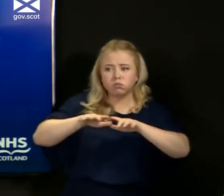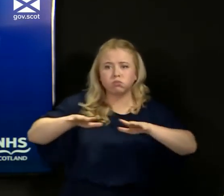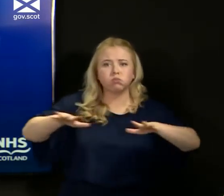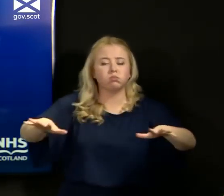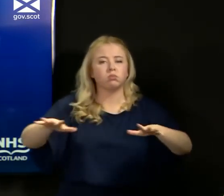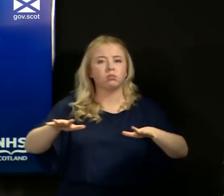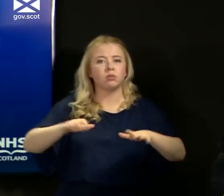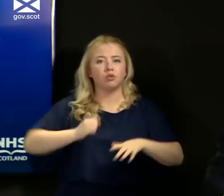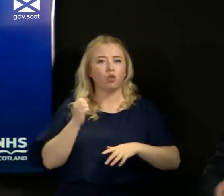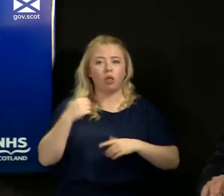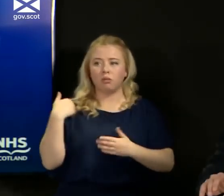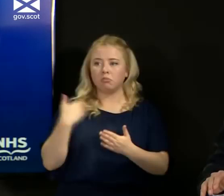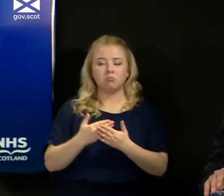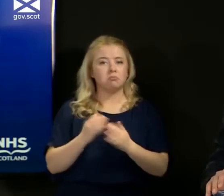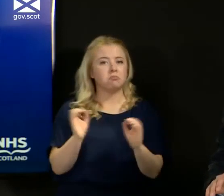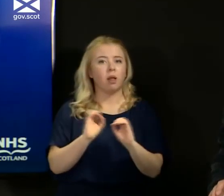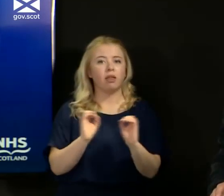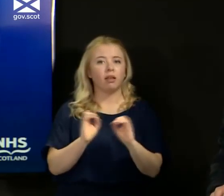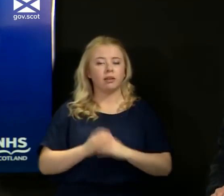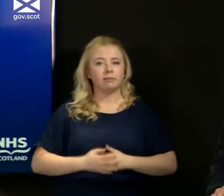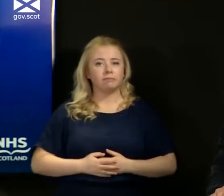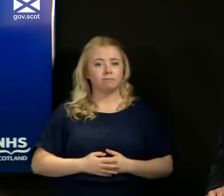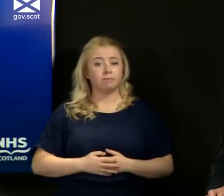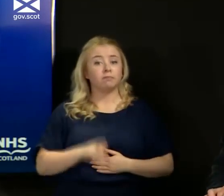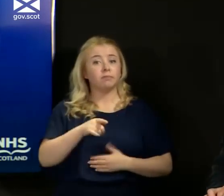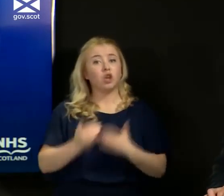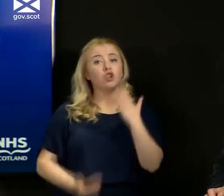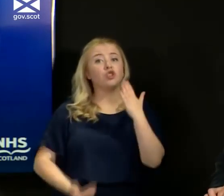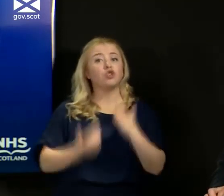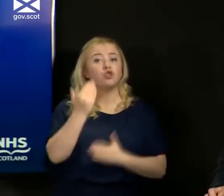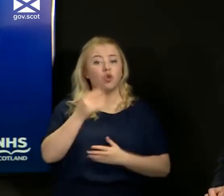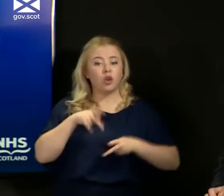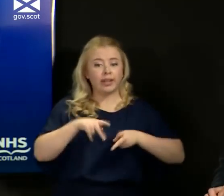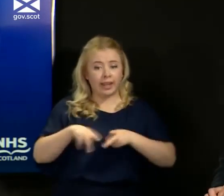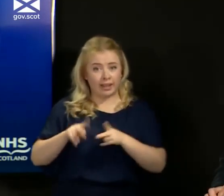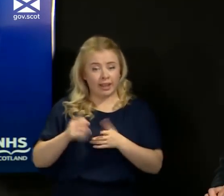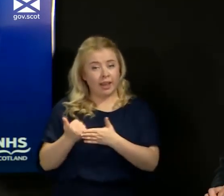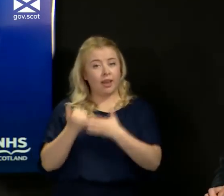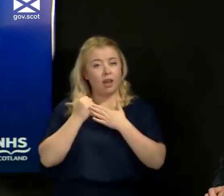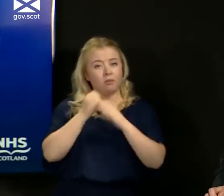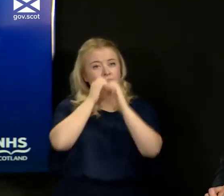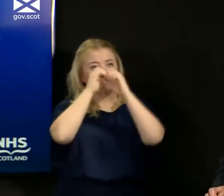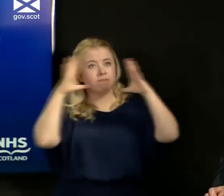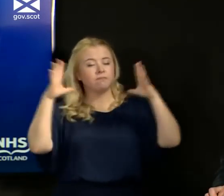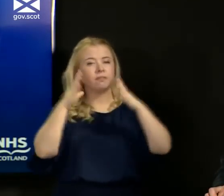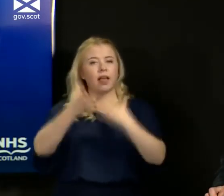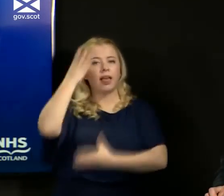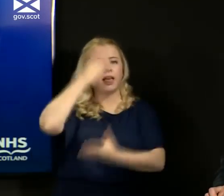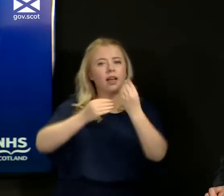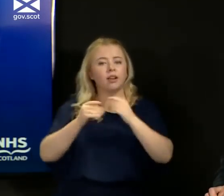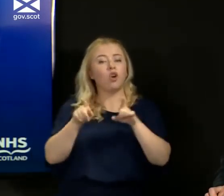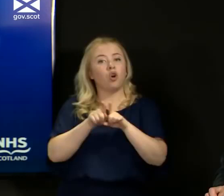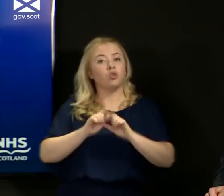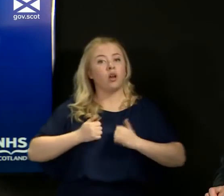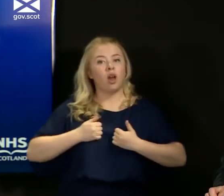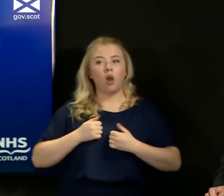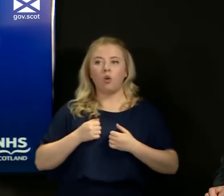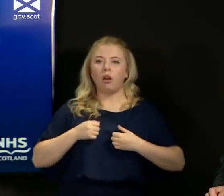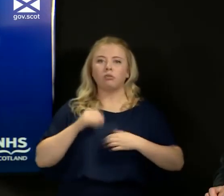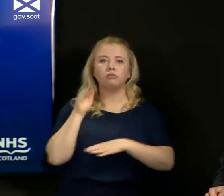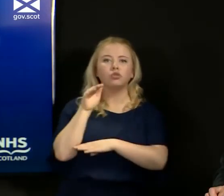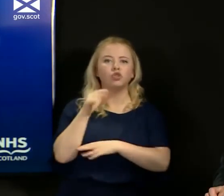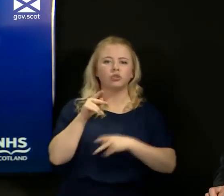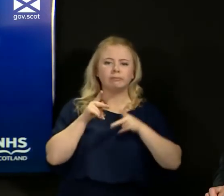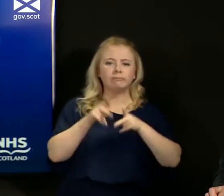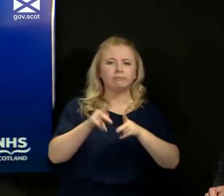Scotland since that time. This new technique helps inform our learning and our future approaches to outbreaks of different types of